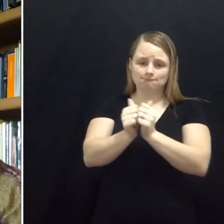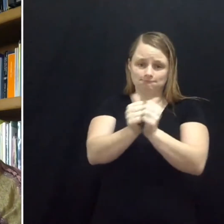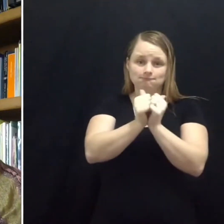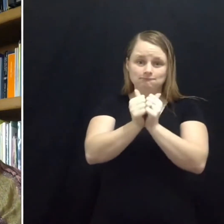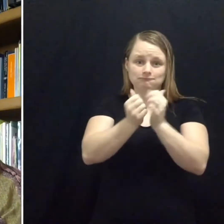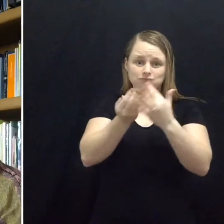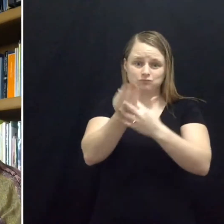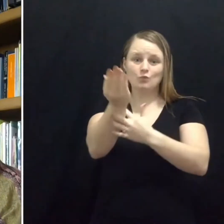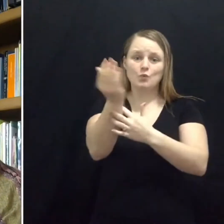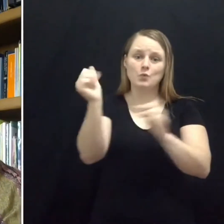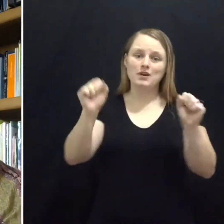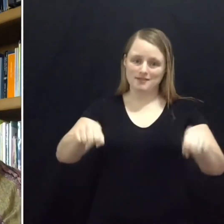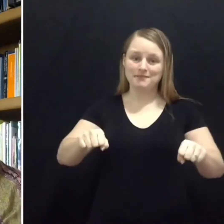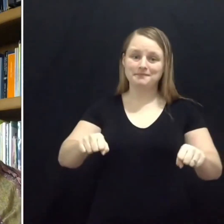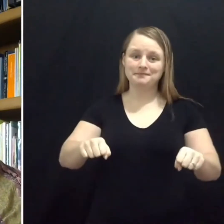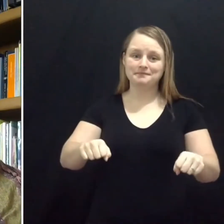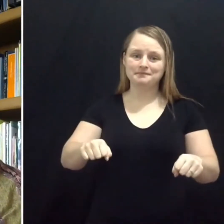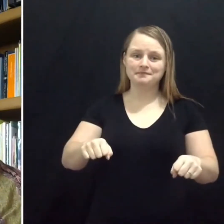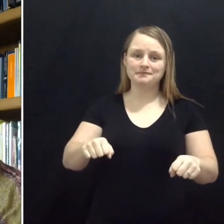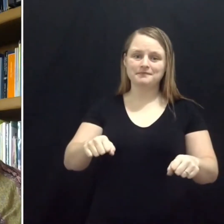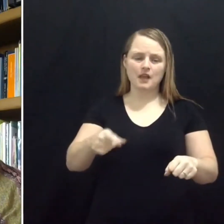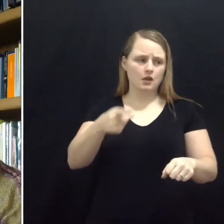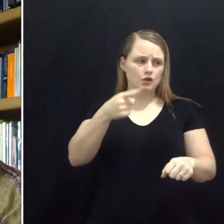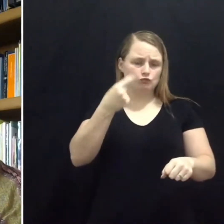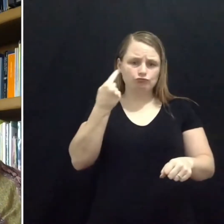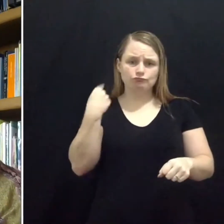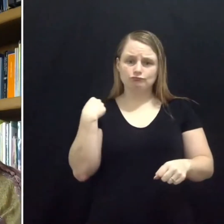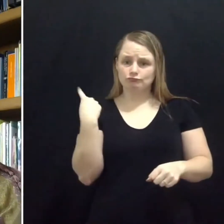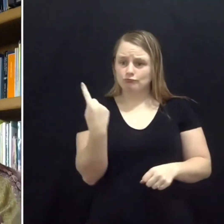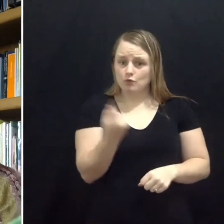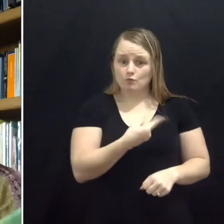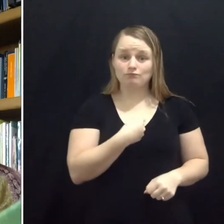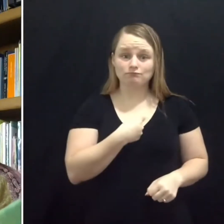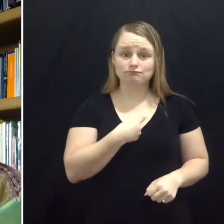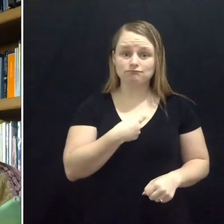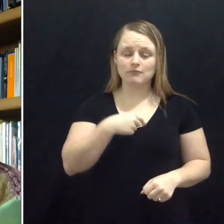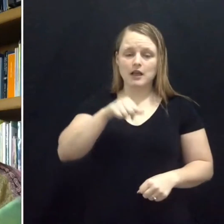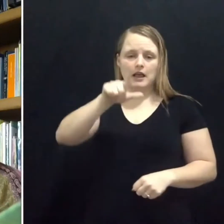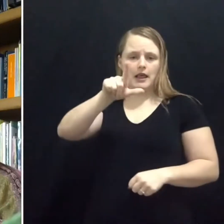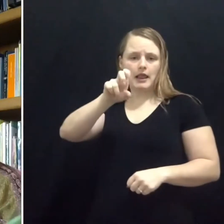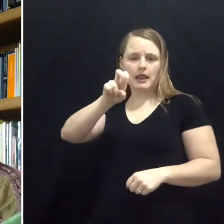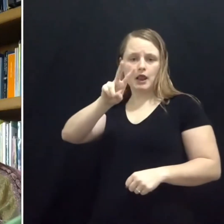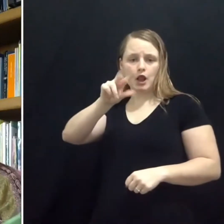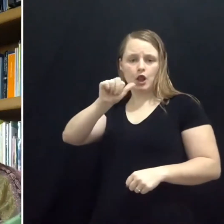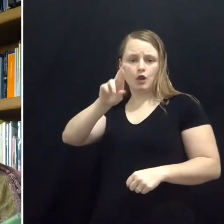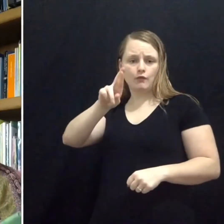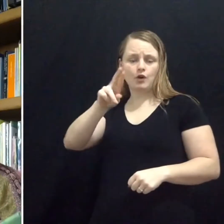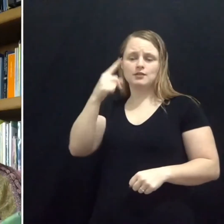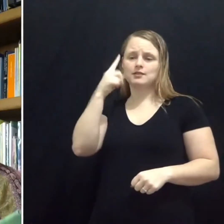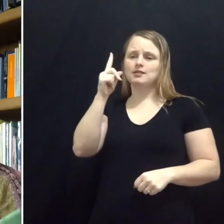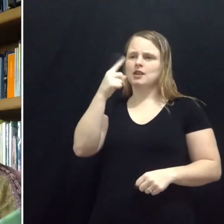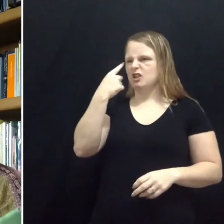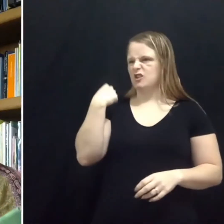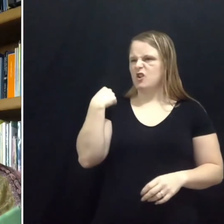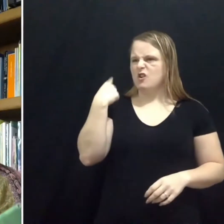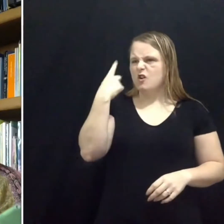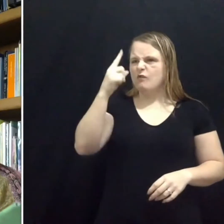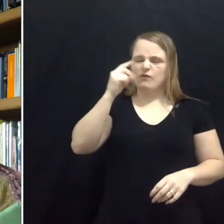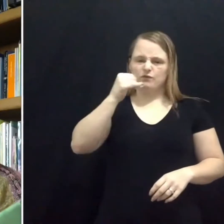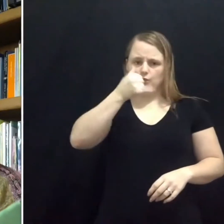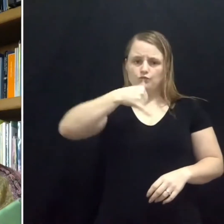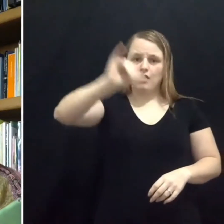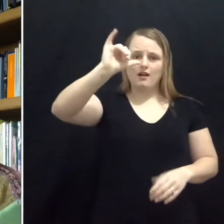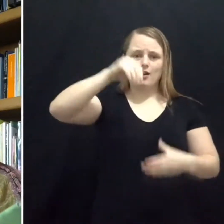face it together with love. I guess that's to all of us. LeVar Burton says this is for the Rhino and us